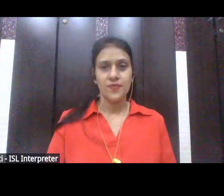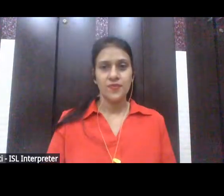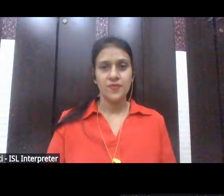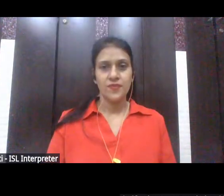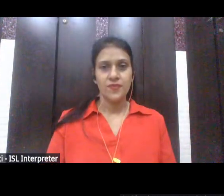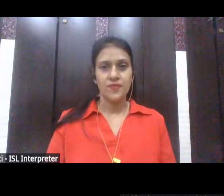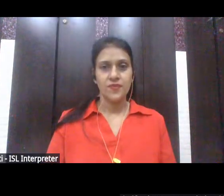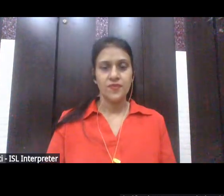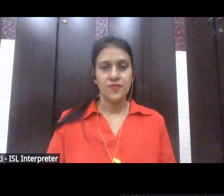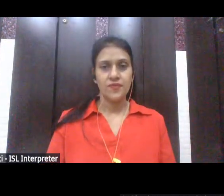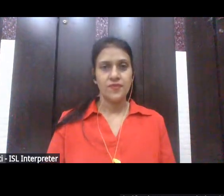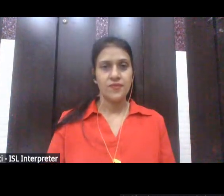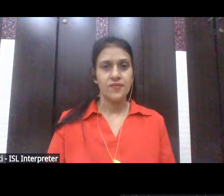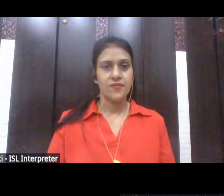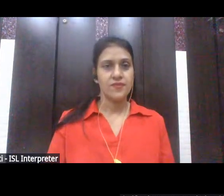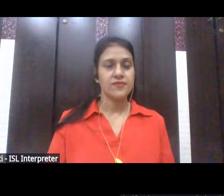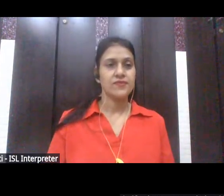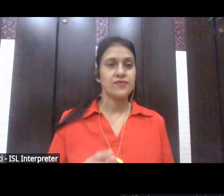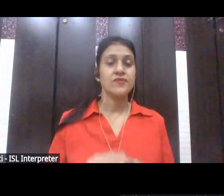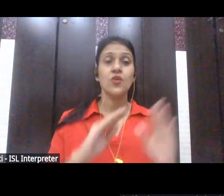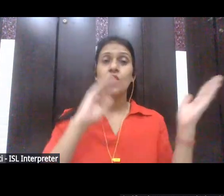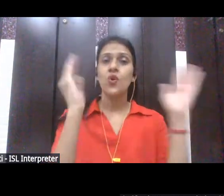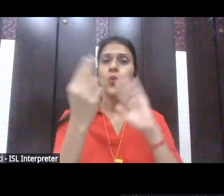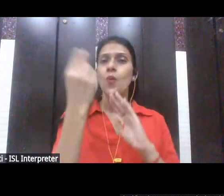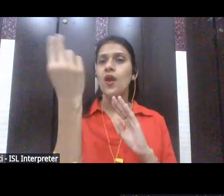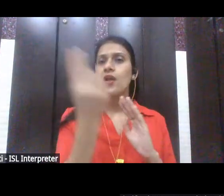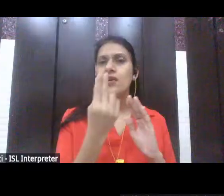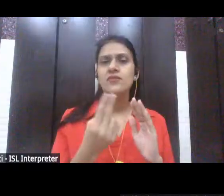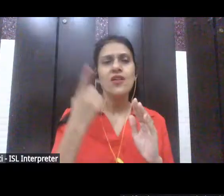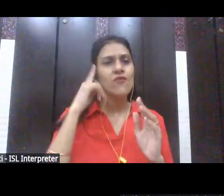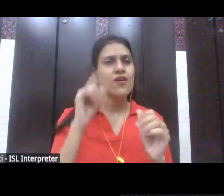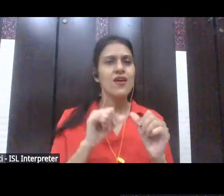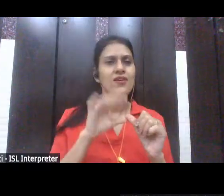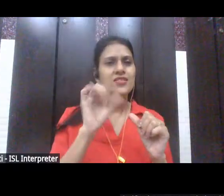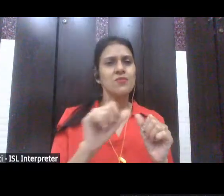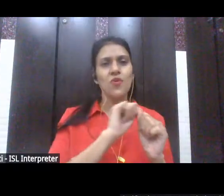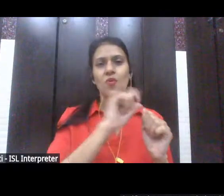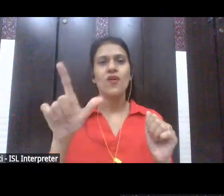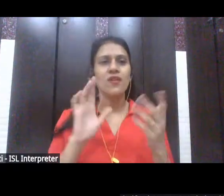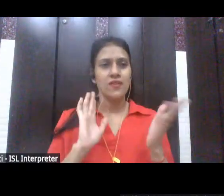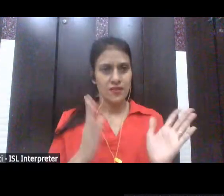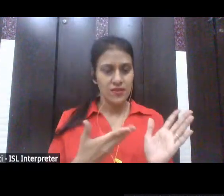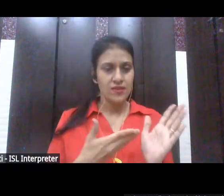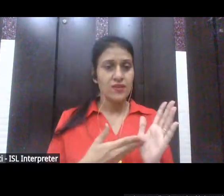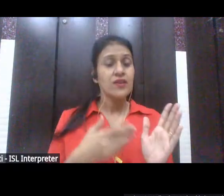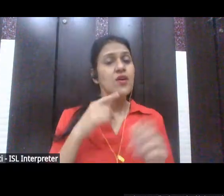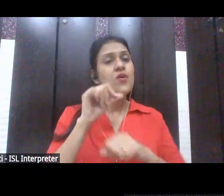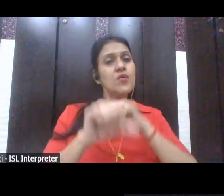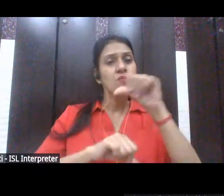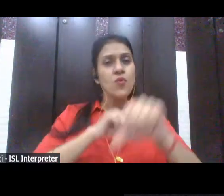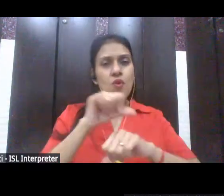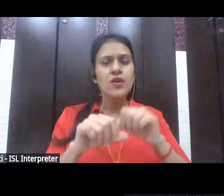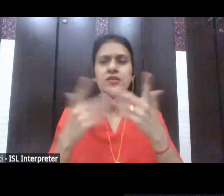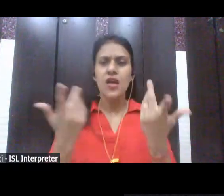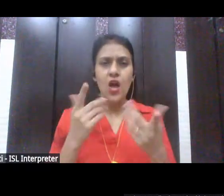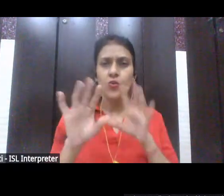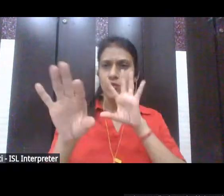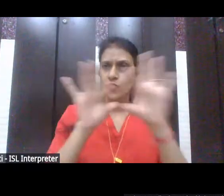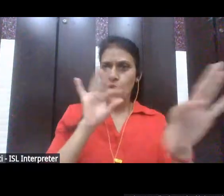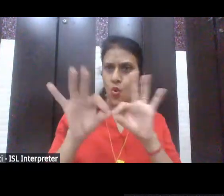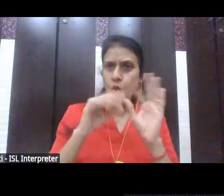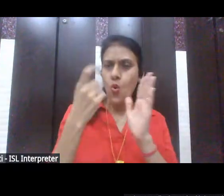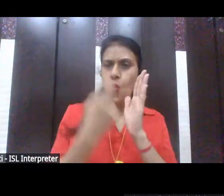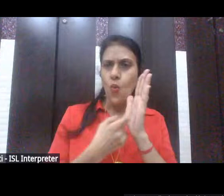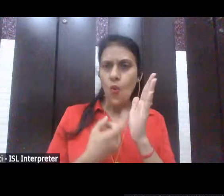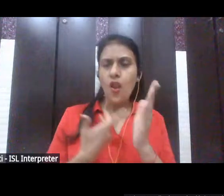to talk about the Universal Design Awards, understand what is the application process, what is the selection process,